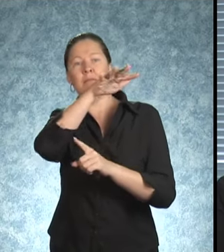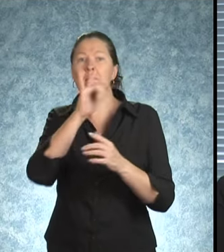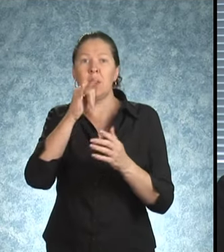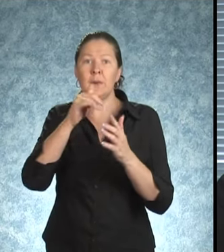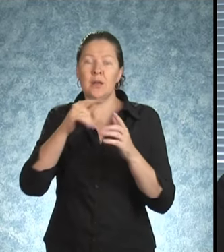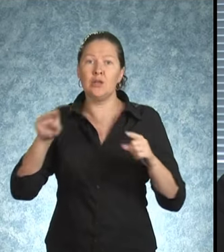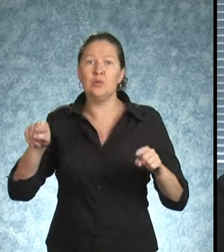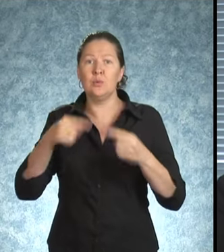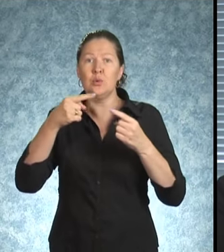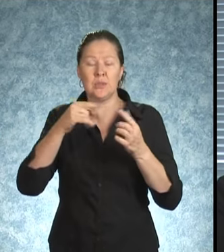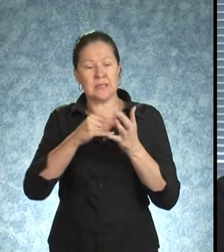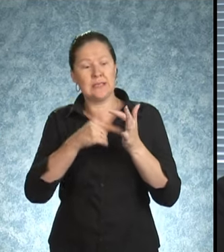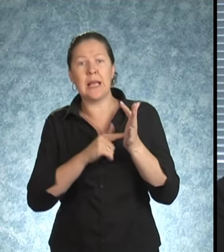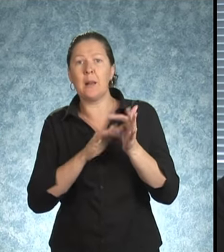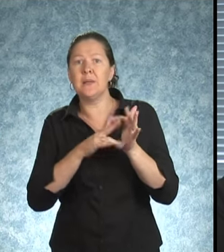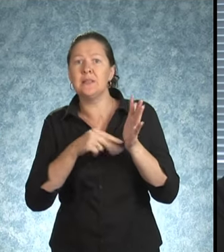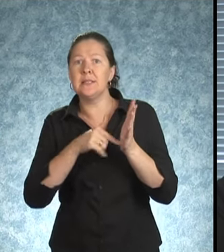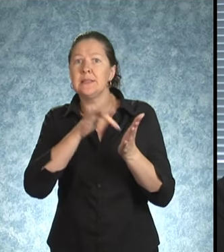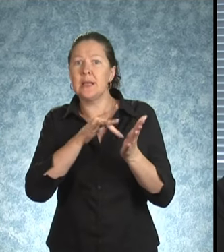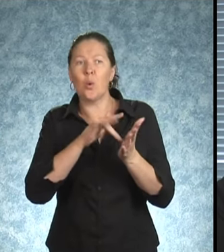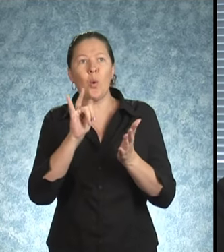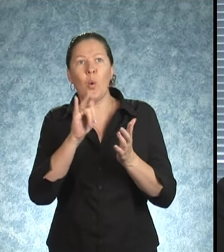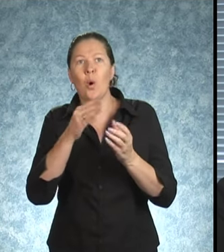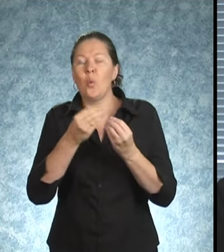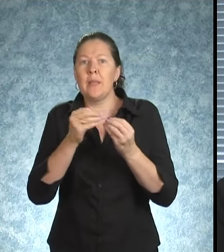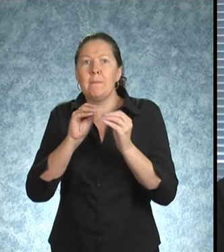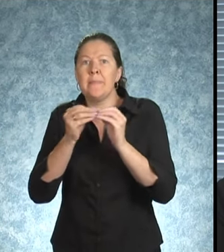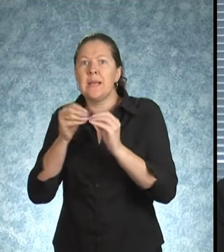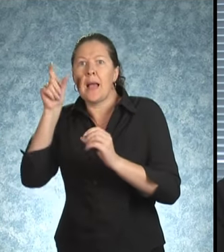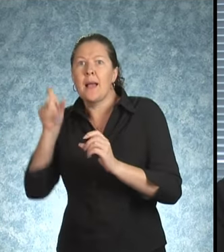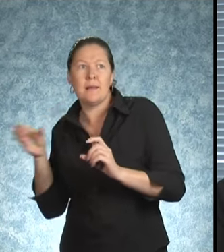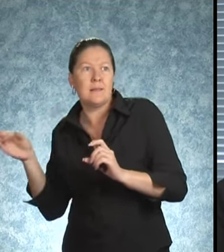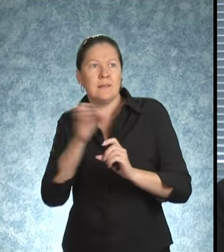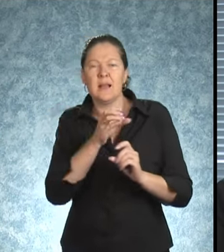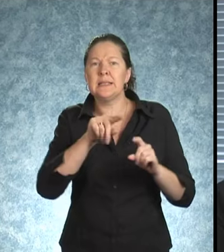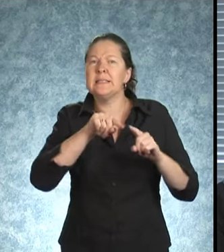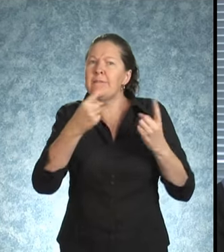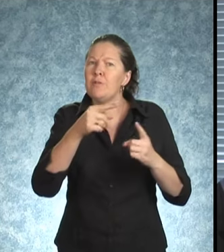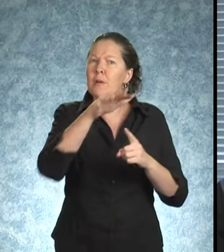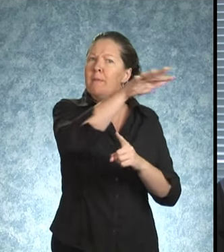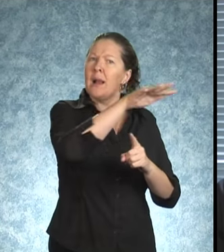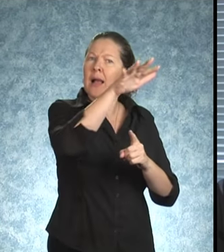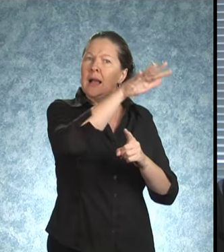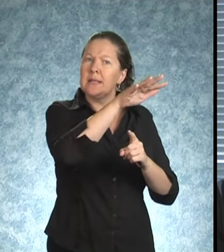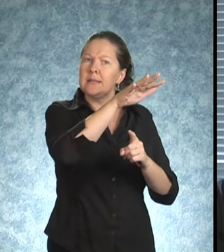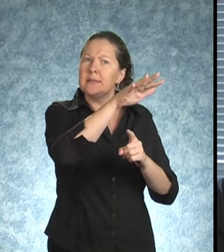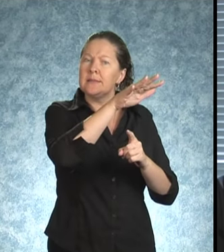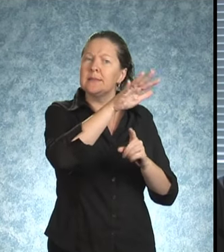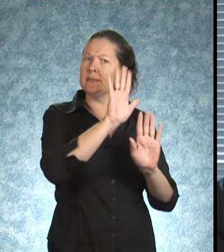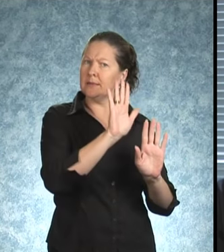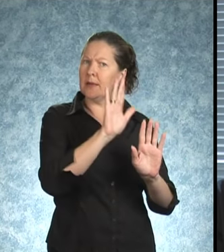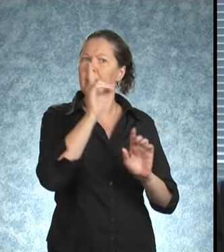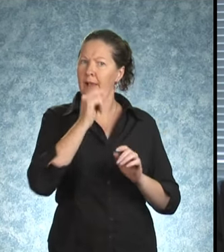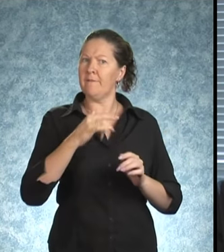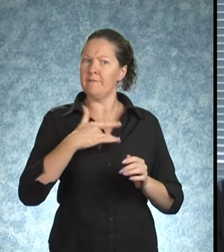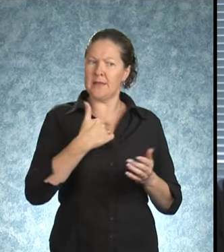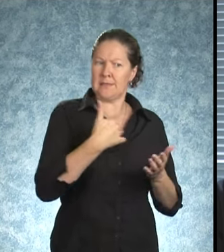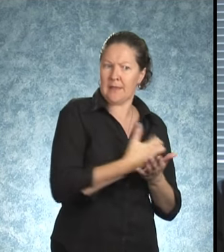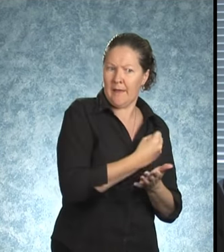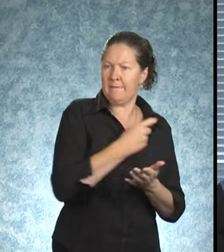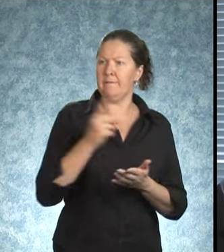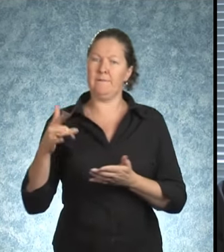Settlement Centre, or with a mediator at another site or another centre, so that people can feel